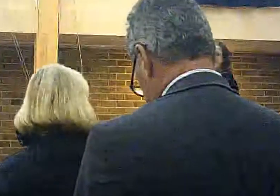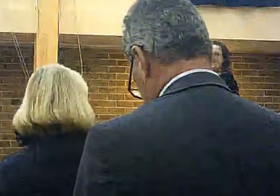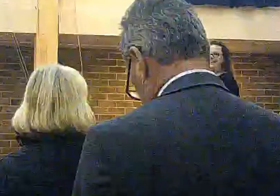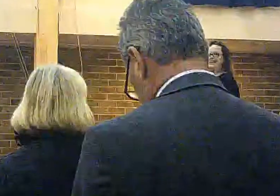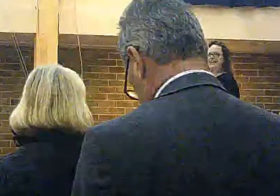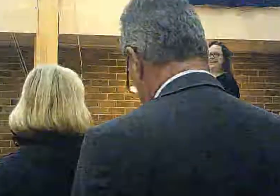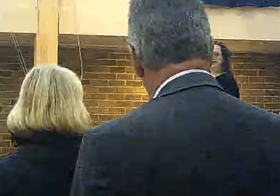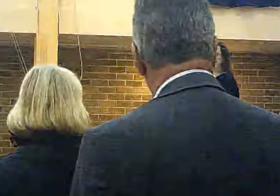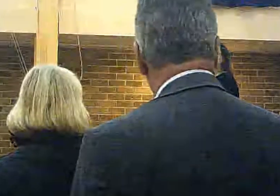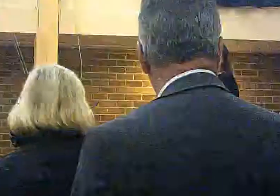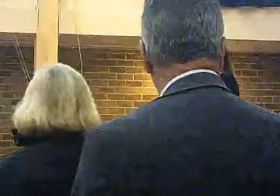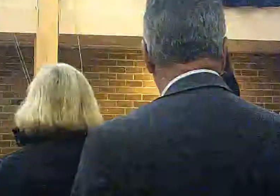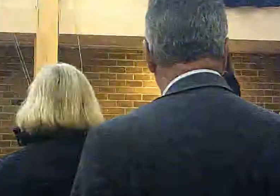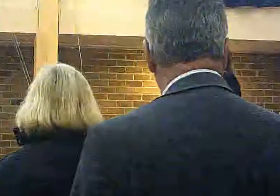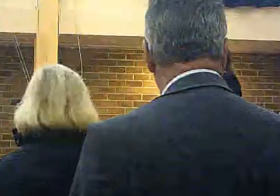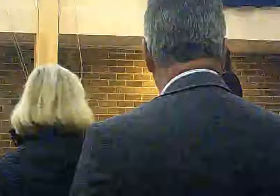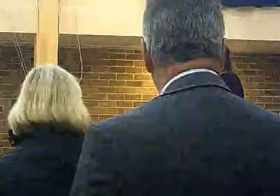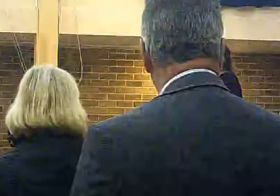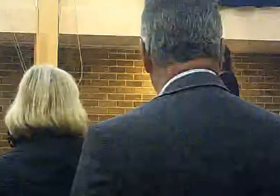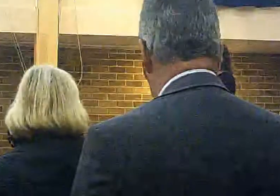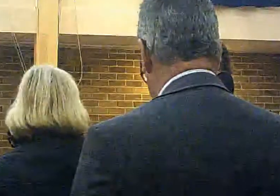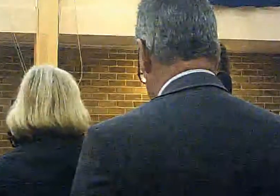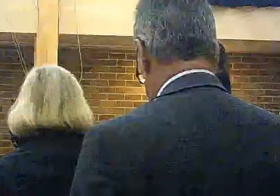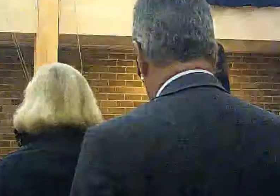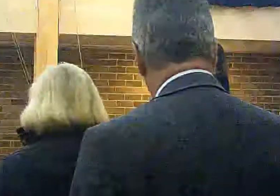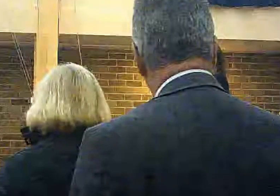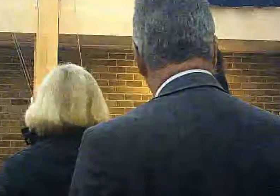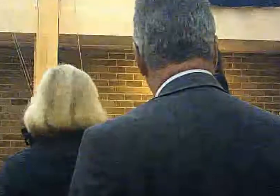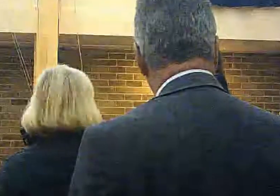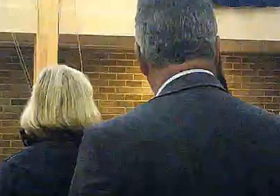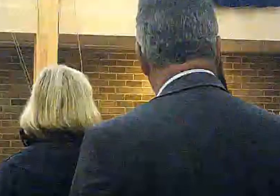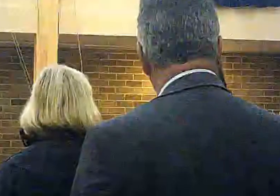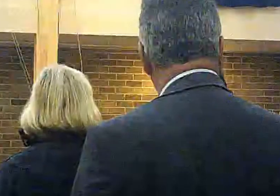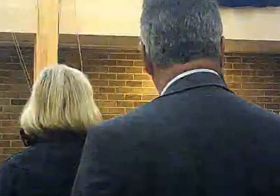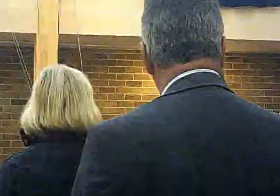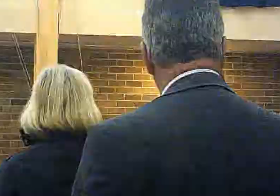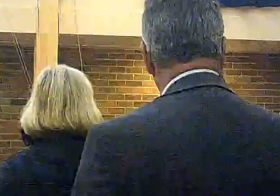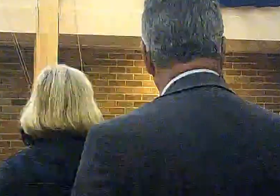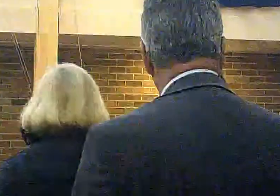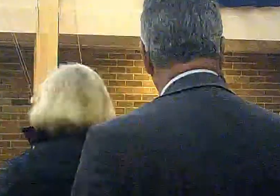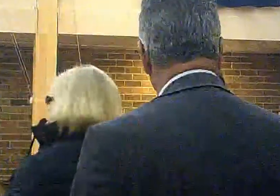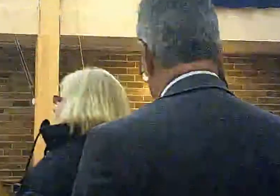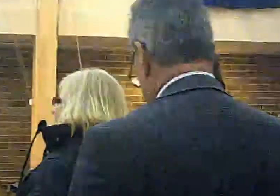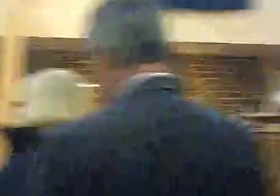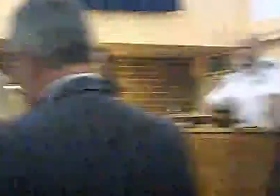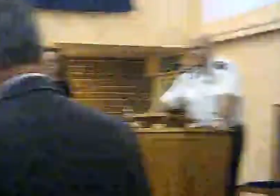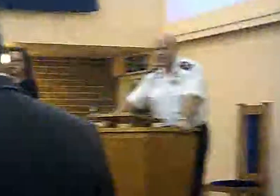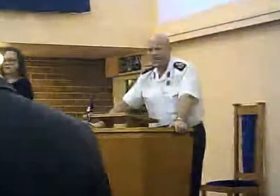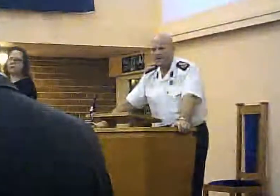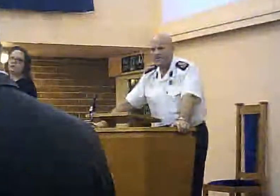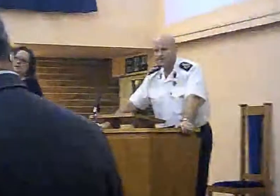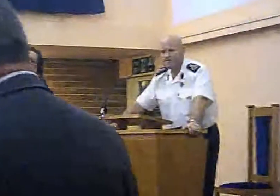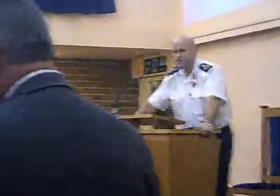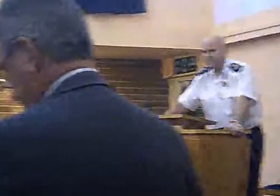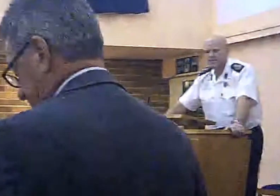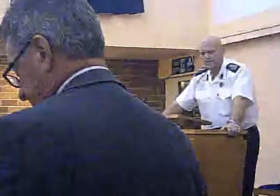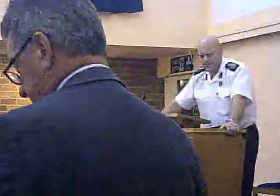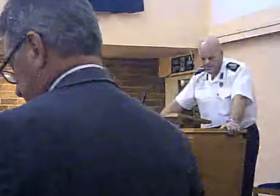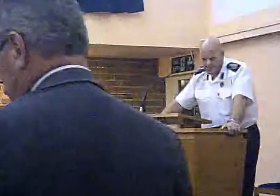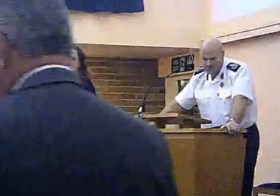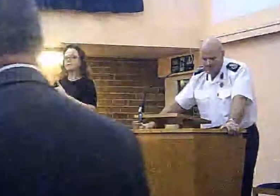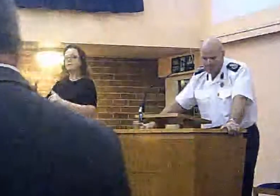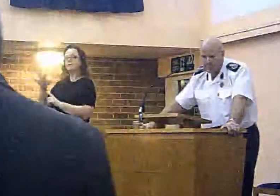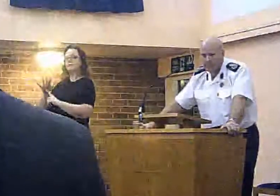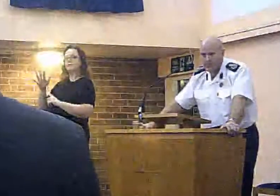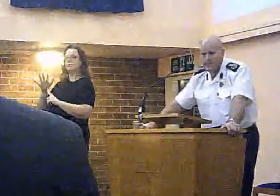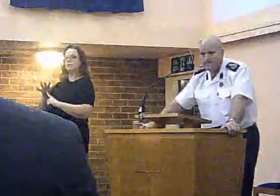I've said, you need to take that up with the clerk to the authority, because their advice is that that should not be made public. Yeah. That's very, very important,